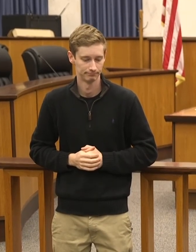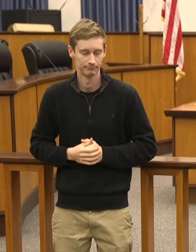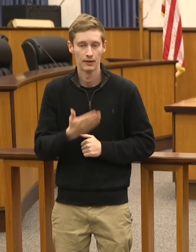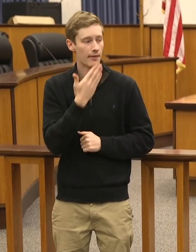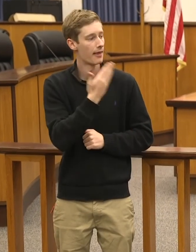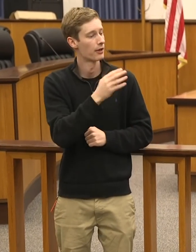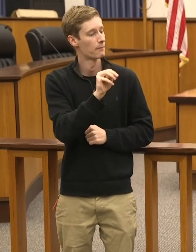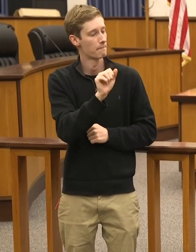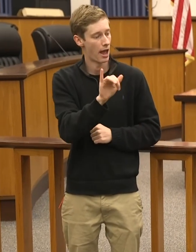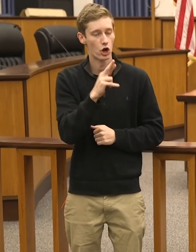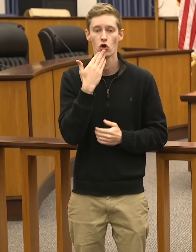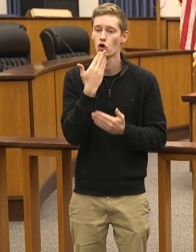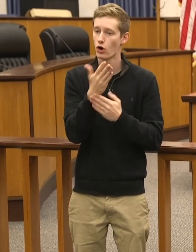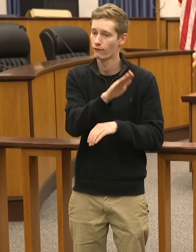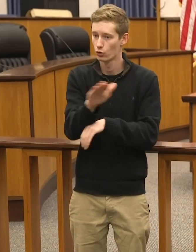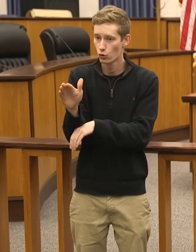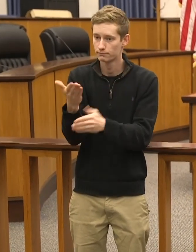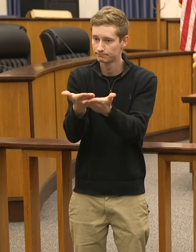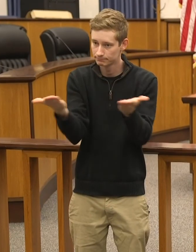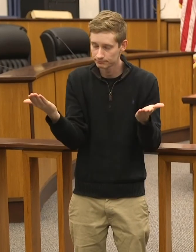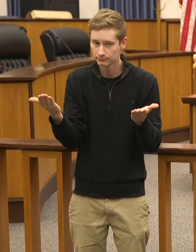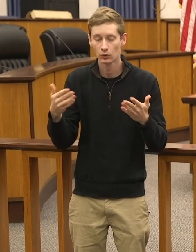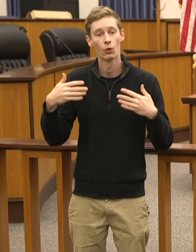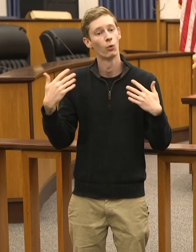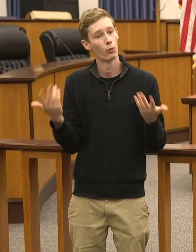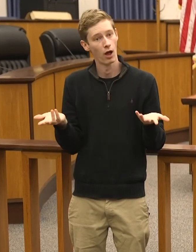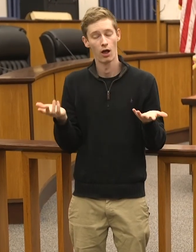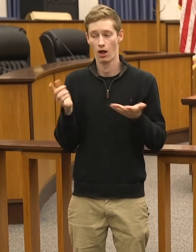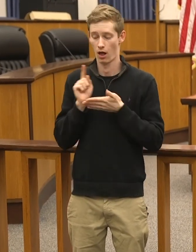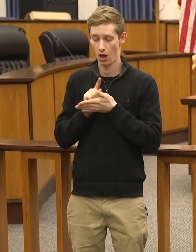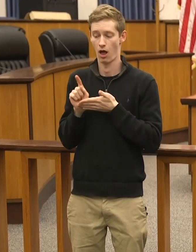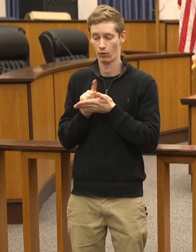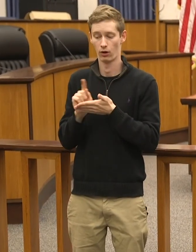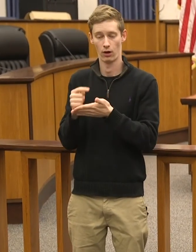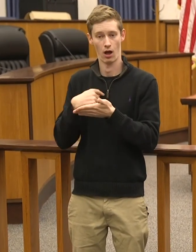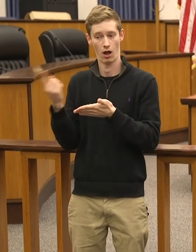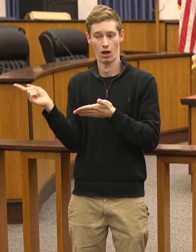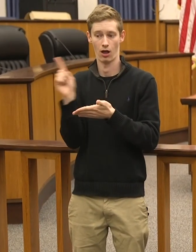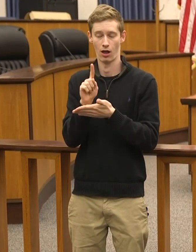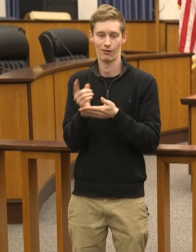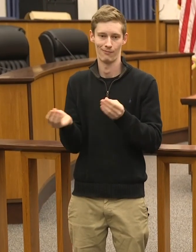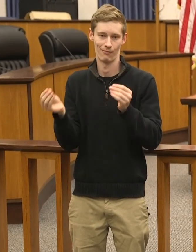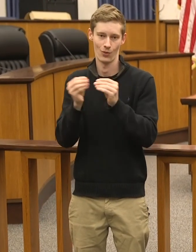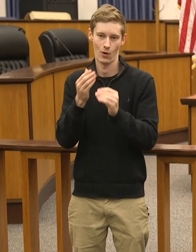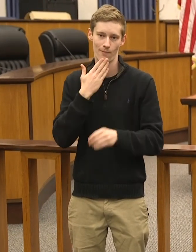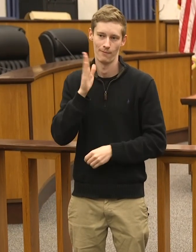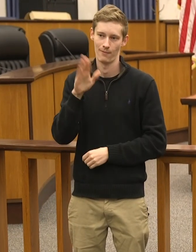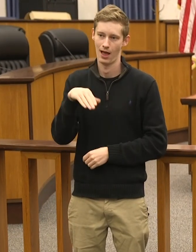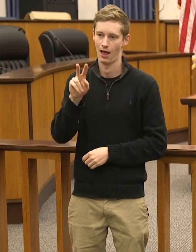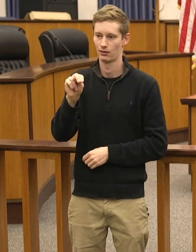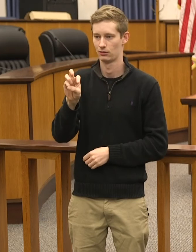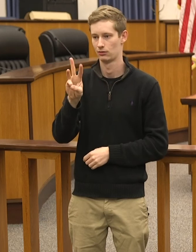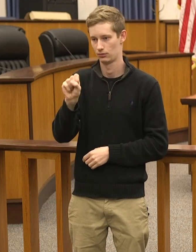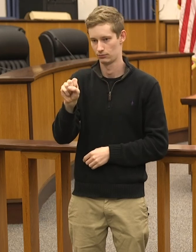Thank you, Mayor Stoney. Good afternoon, everybody. Well, it seems week in, week out, I come in and offer more bad news. Last Thursday,